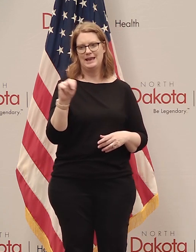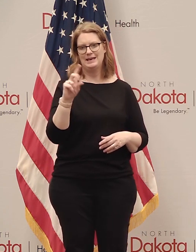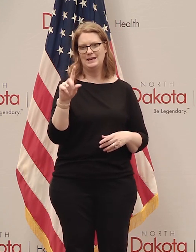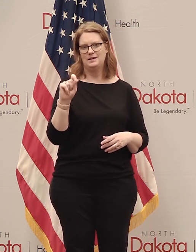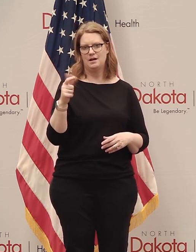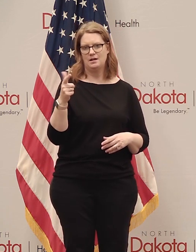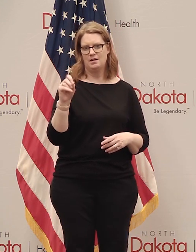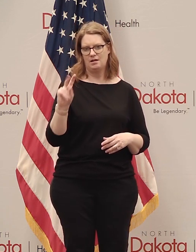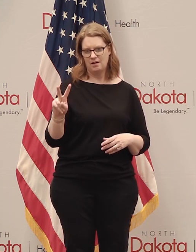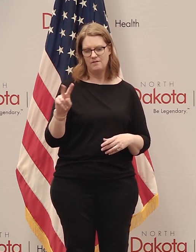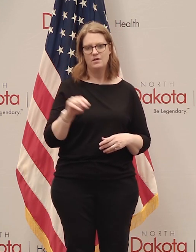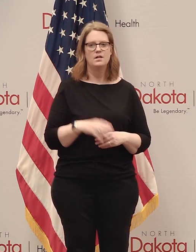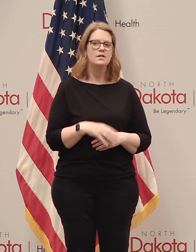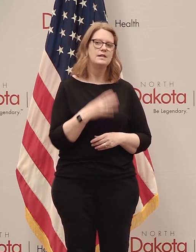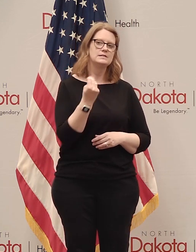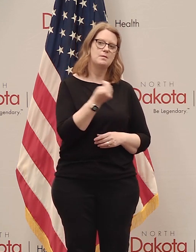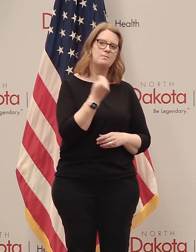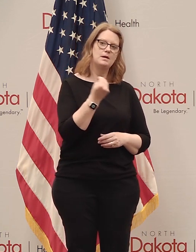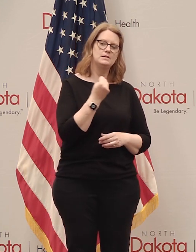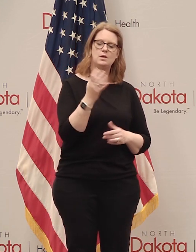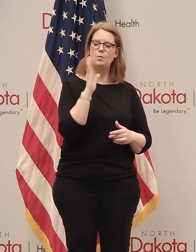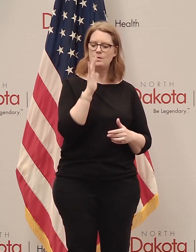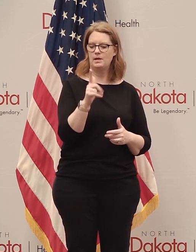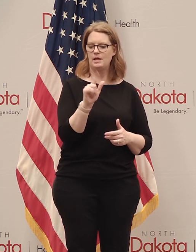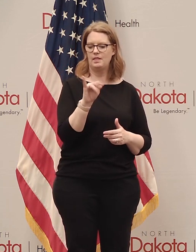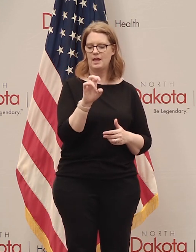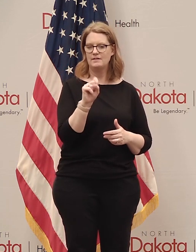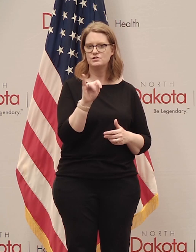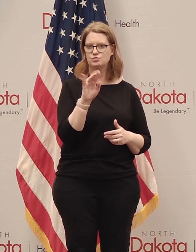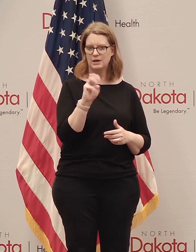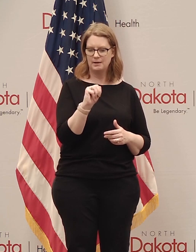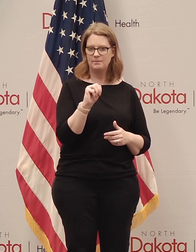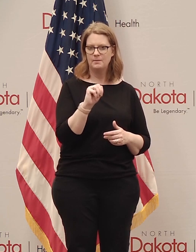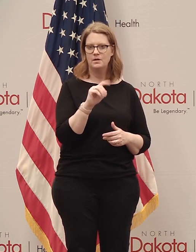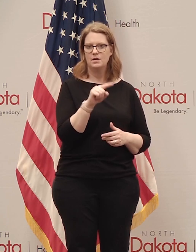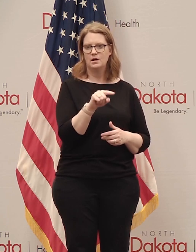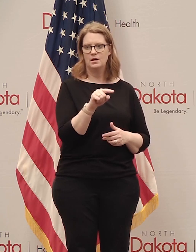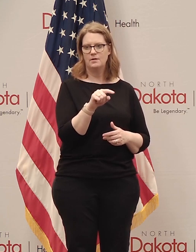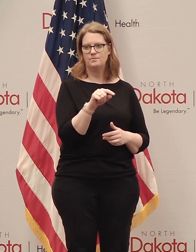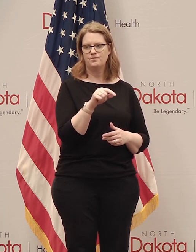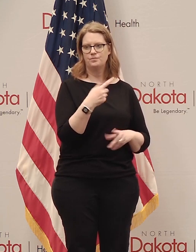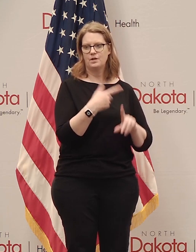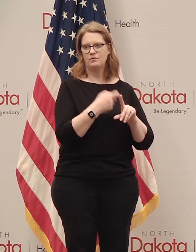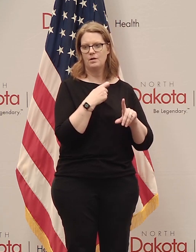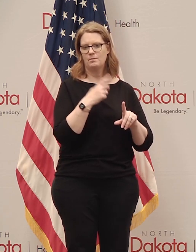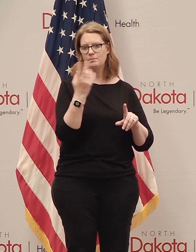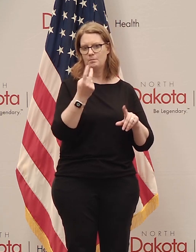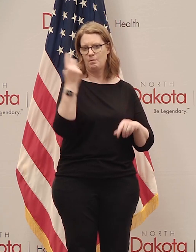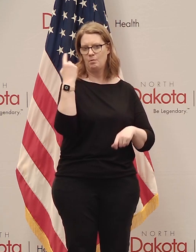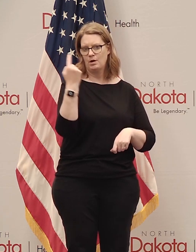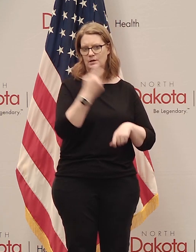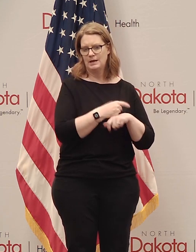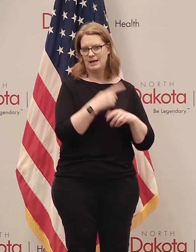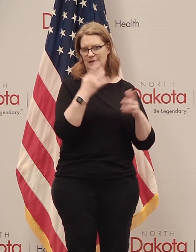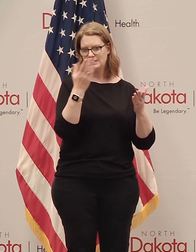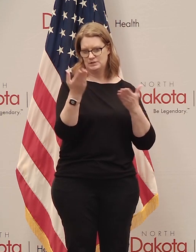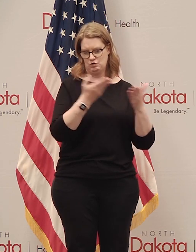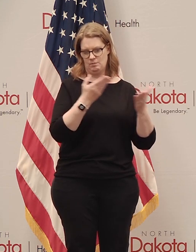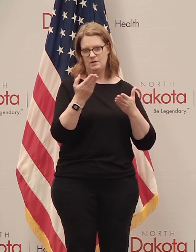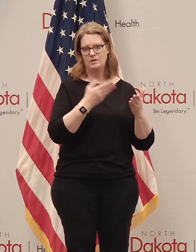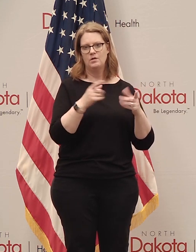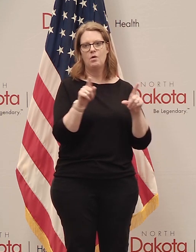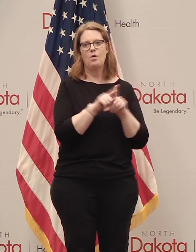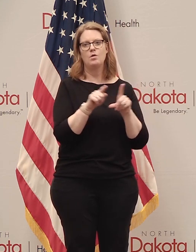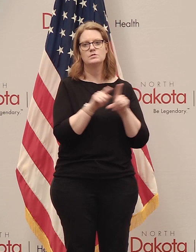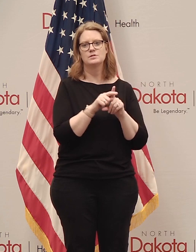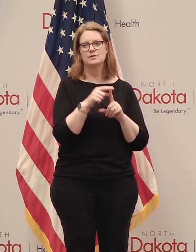ndguard.nd.gov, and that's on Monday. That'll be live streamed, a live event, live streamed from the Memorial Day ceremony. It also may be